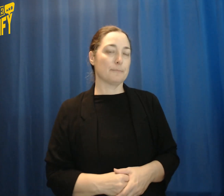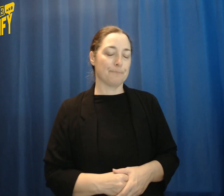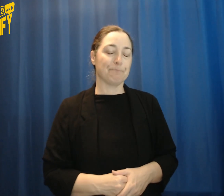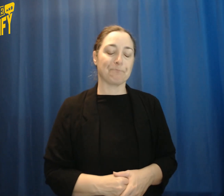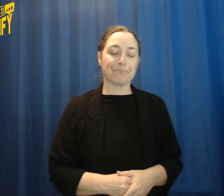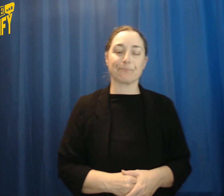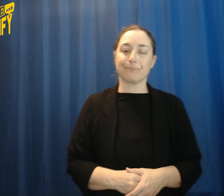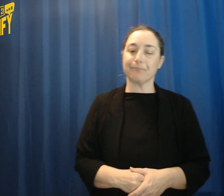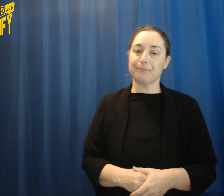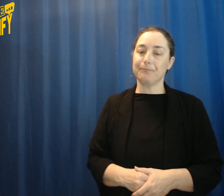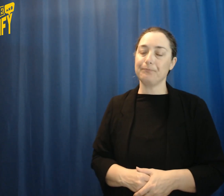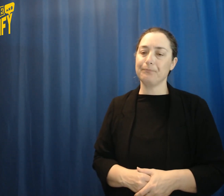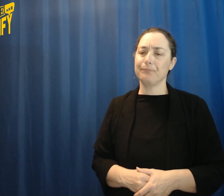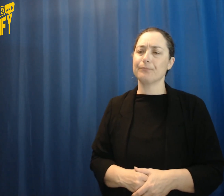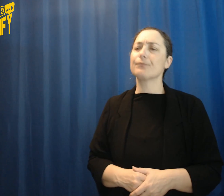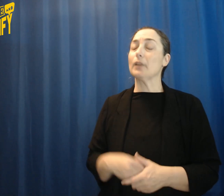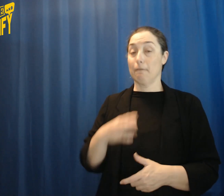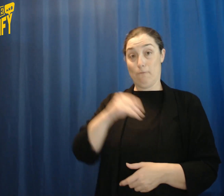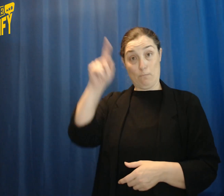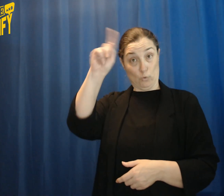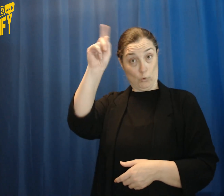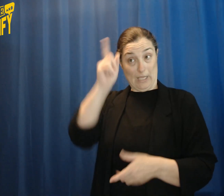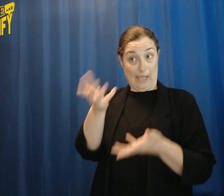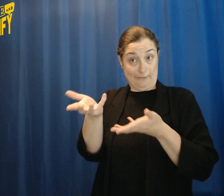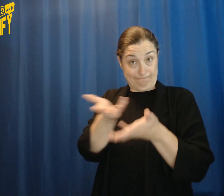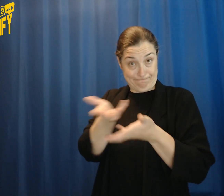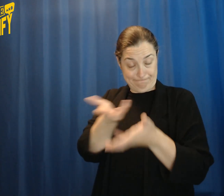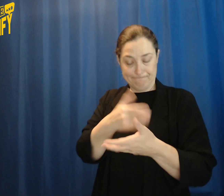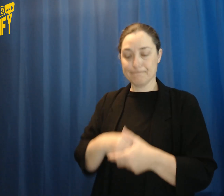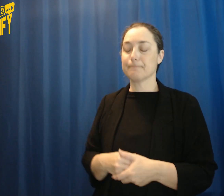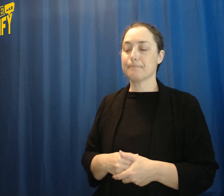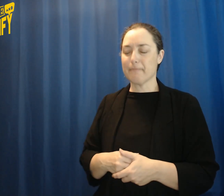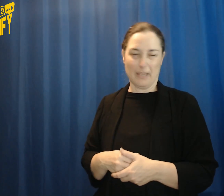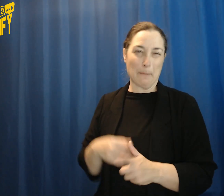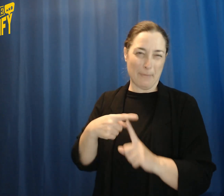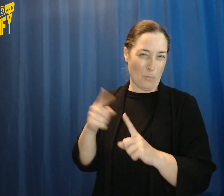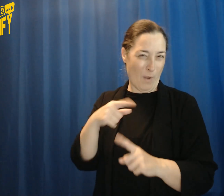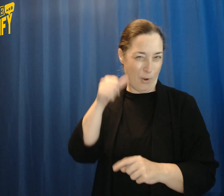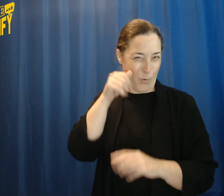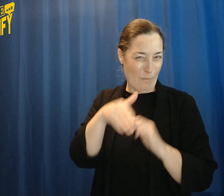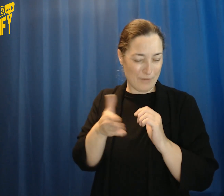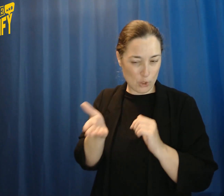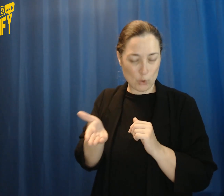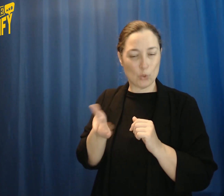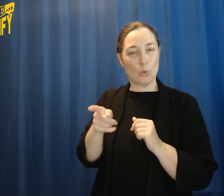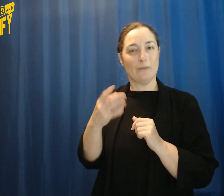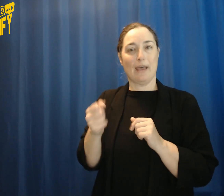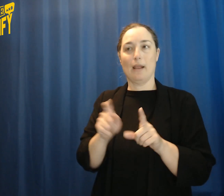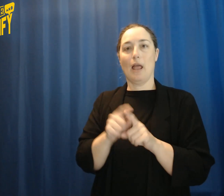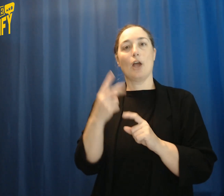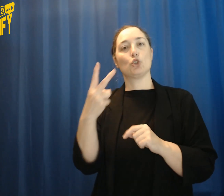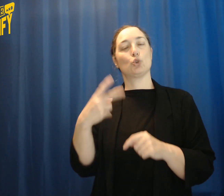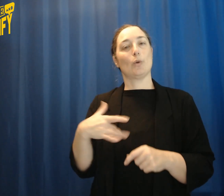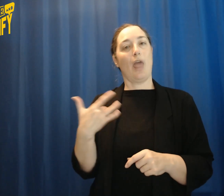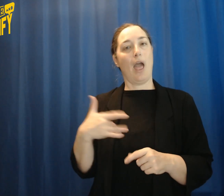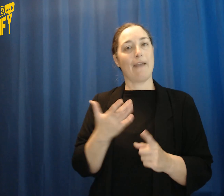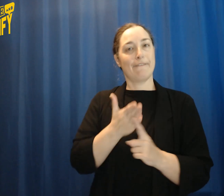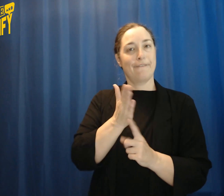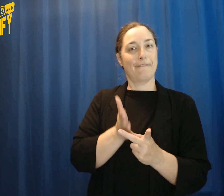the conversation today and what I already know about you, feels like you've had two lives almost. I do feel like that.